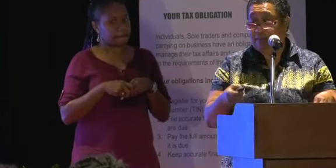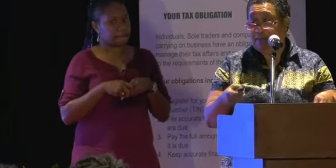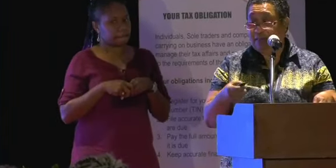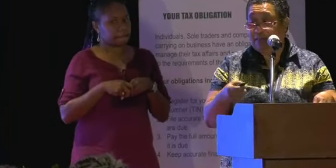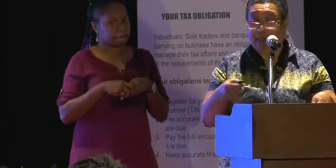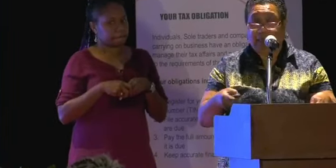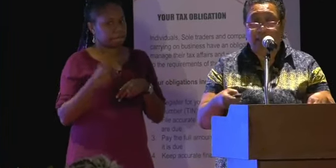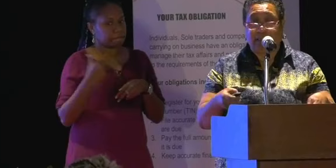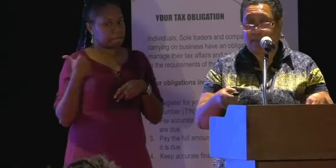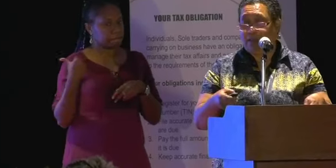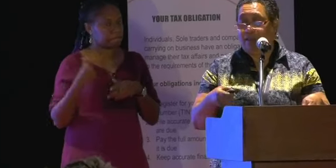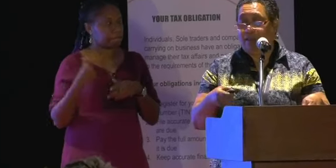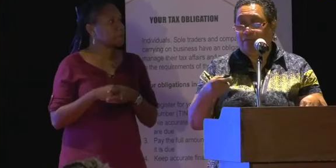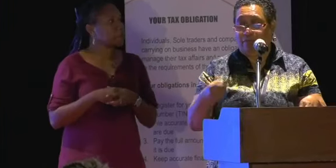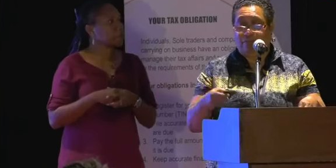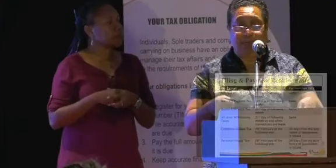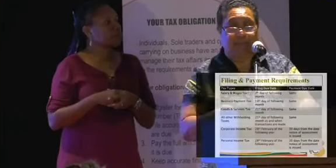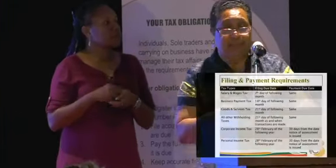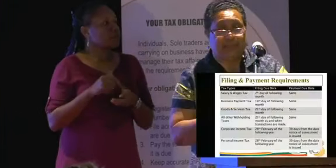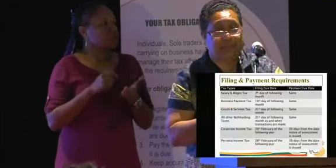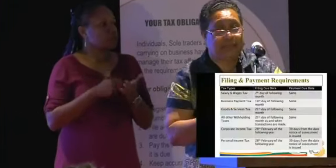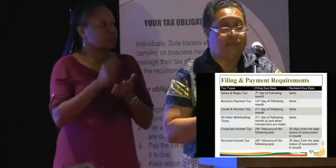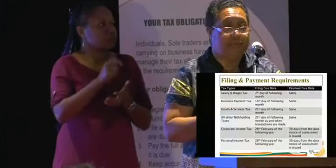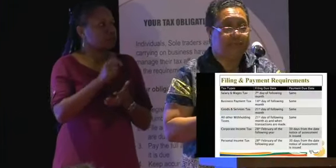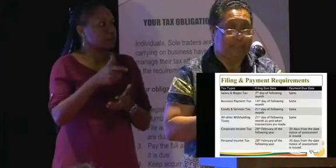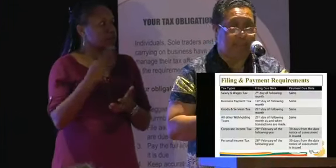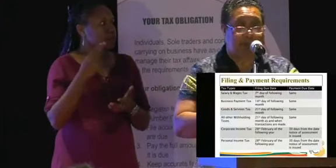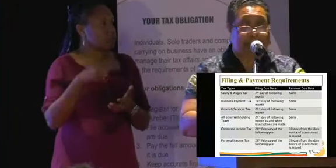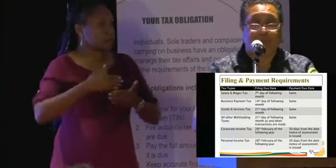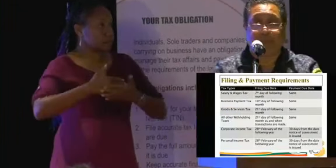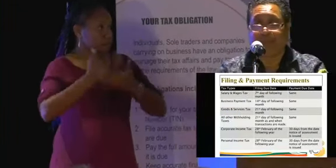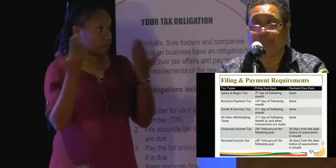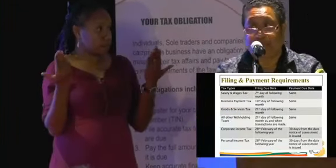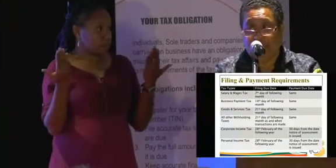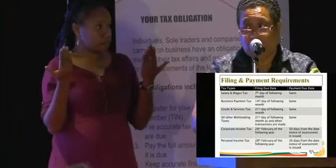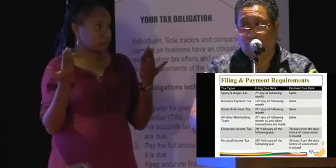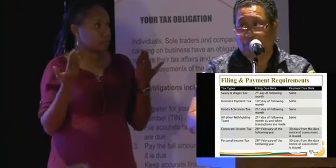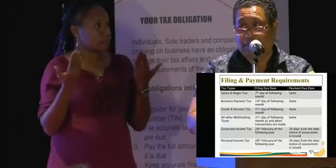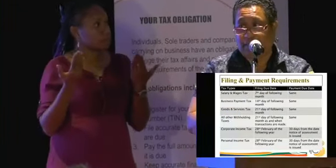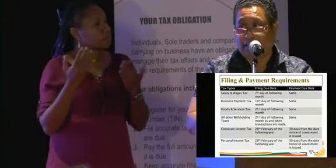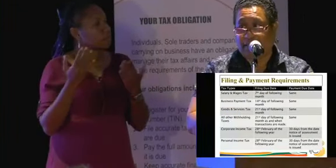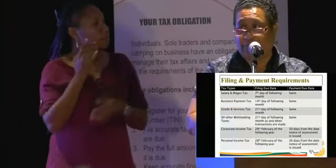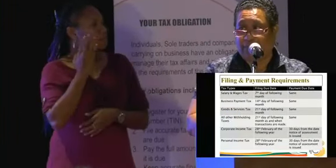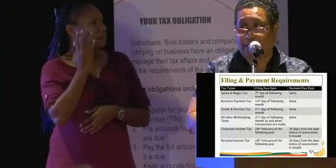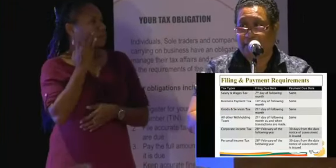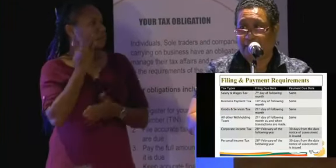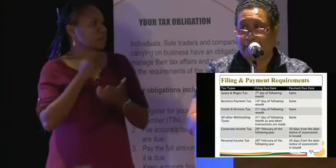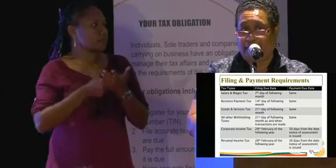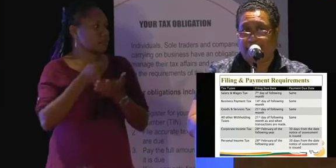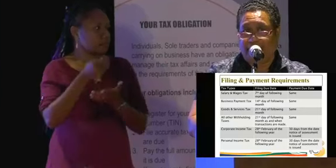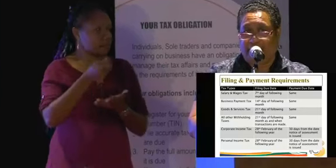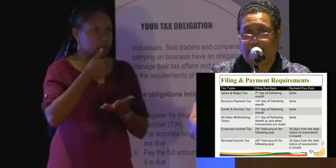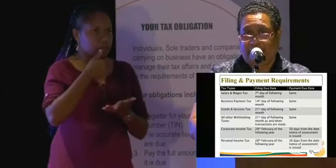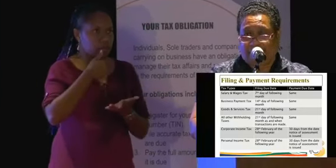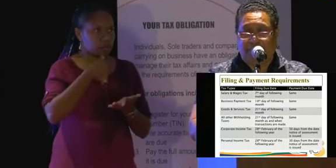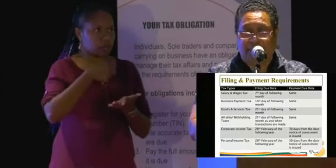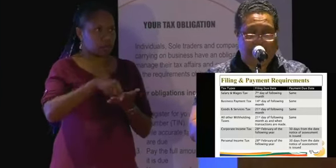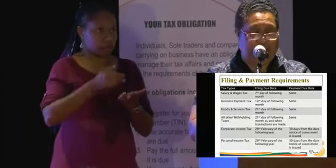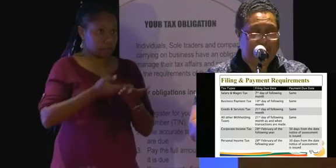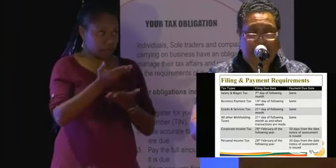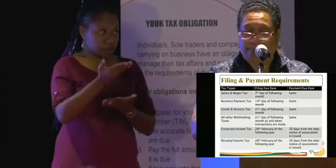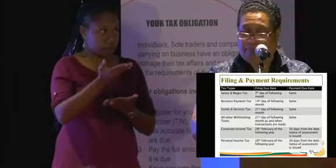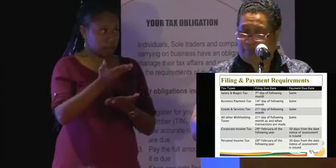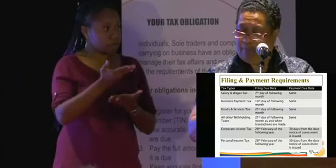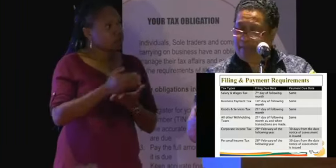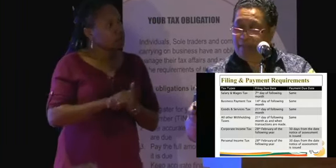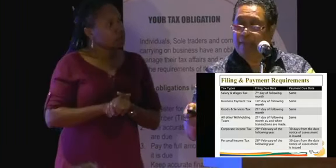after the 30 days from the date the notice of assessment is issued to the taxpayer. I'm